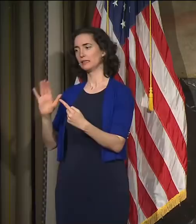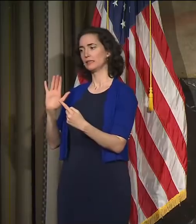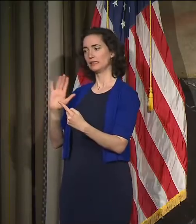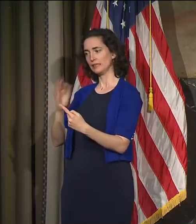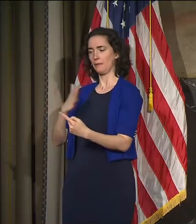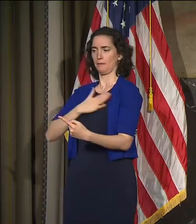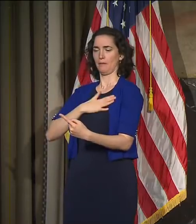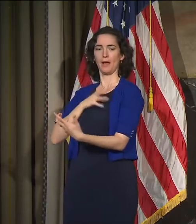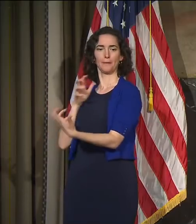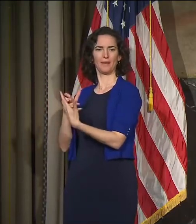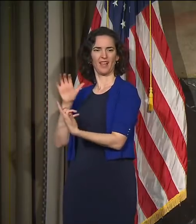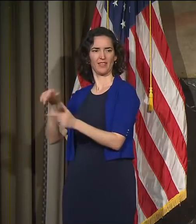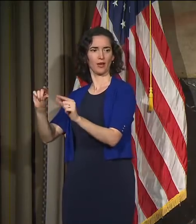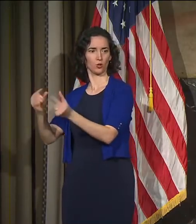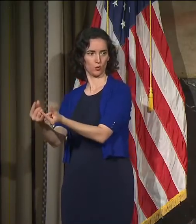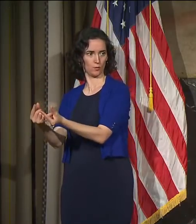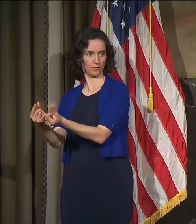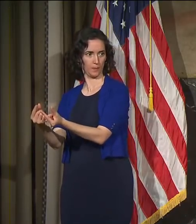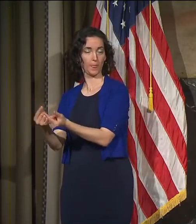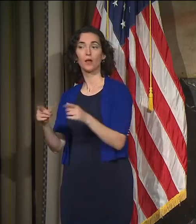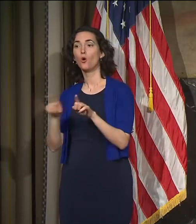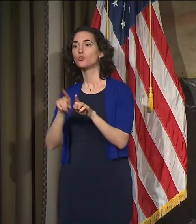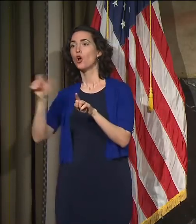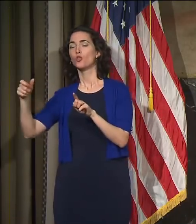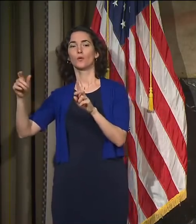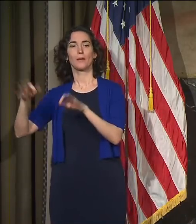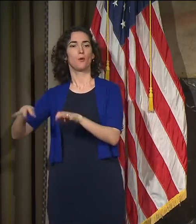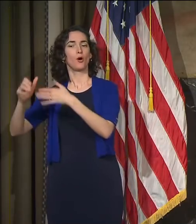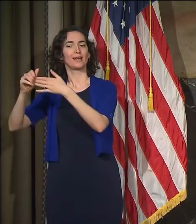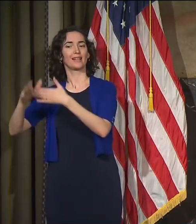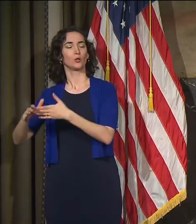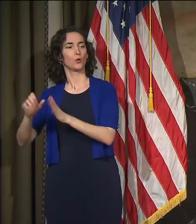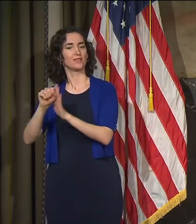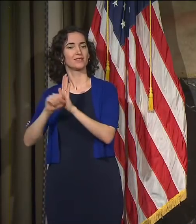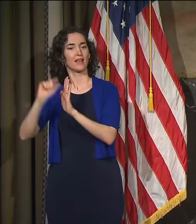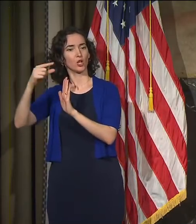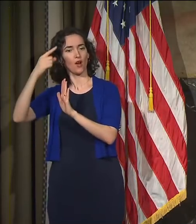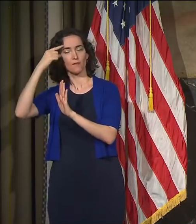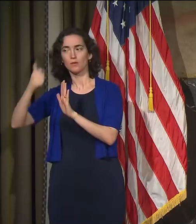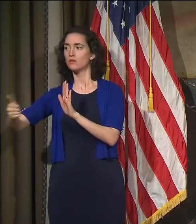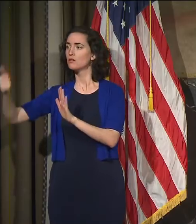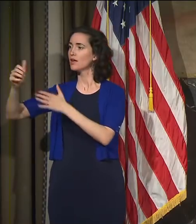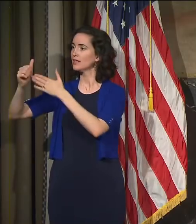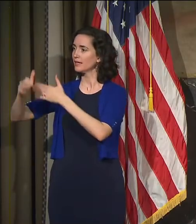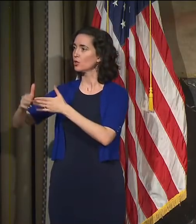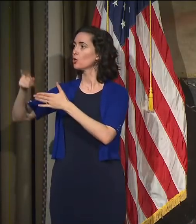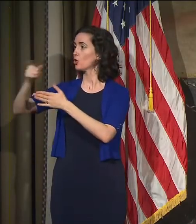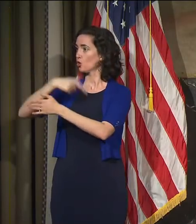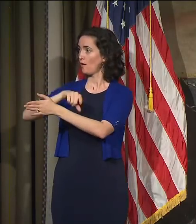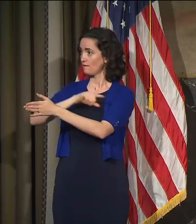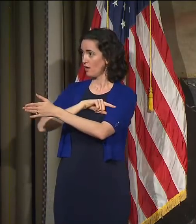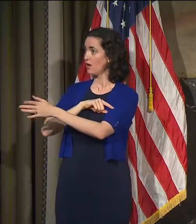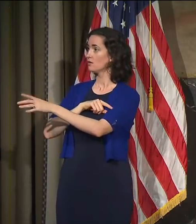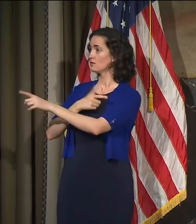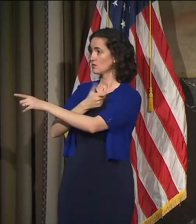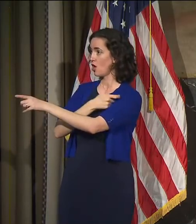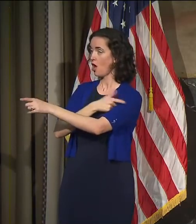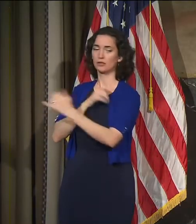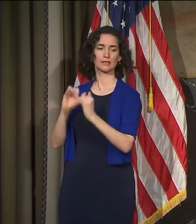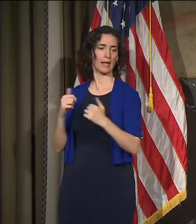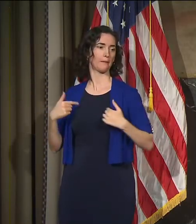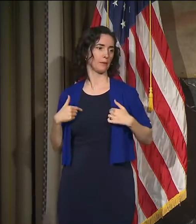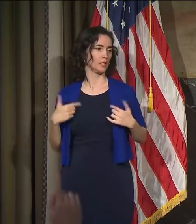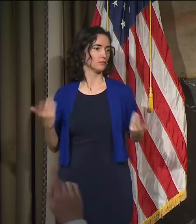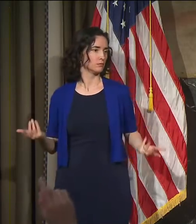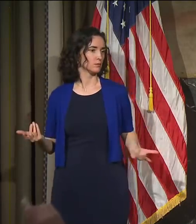I see myself and other key leaders in our state government who would be eligible to receive the